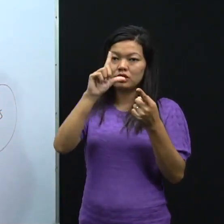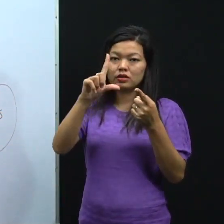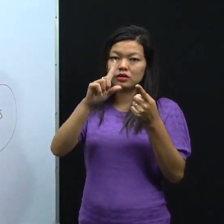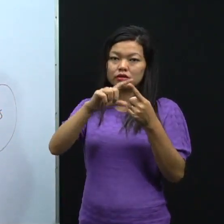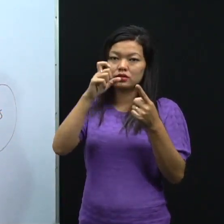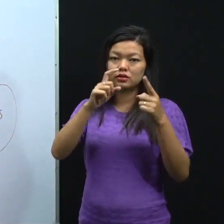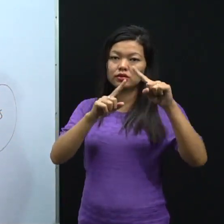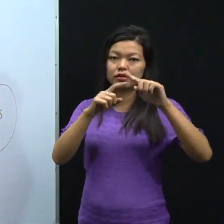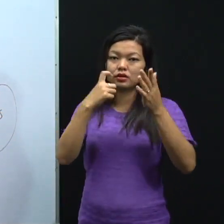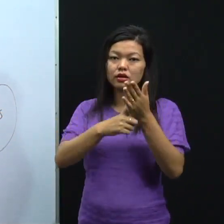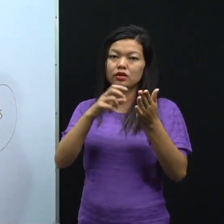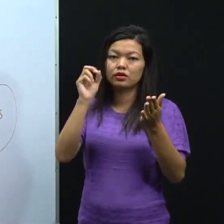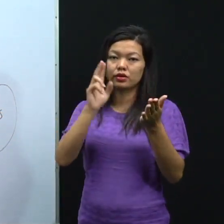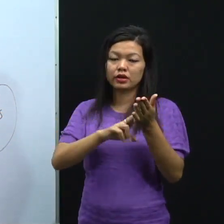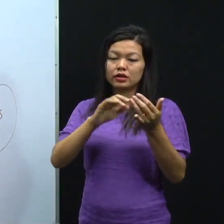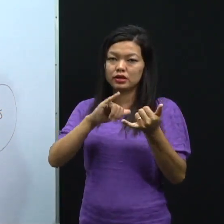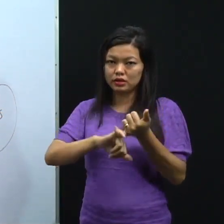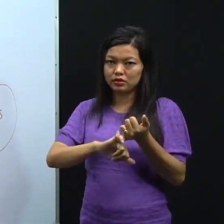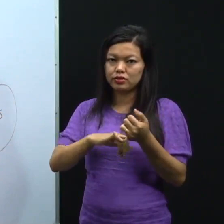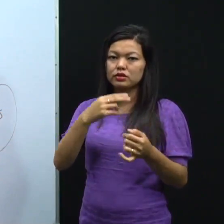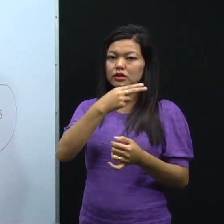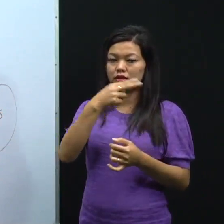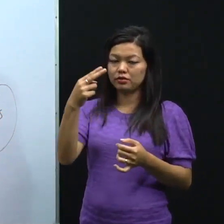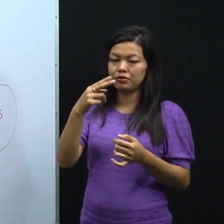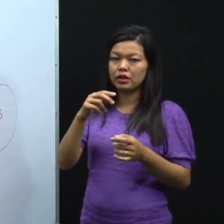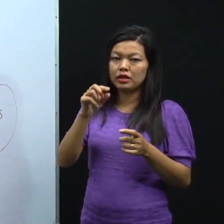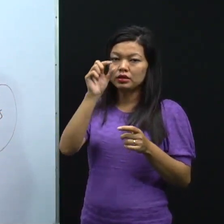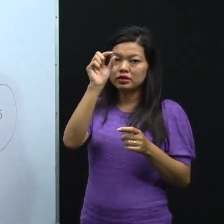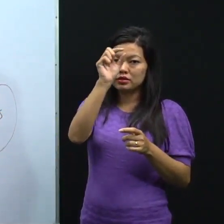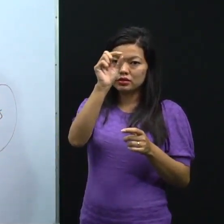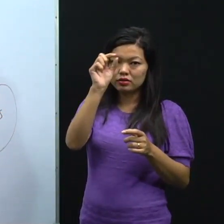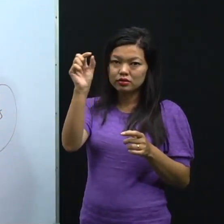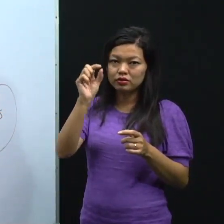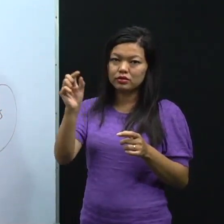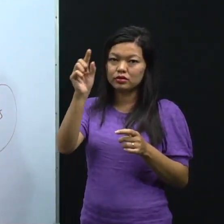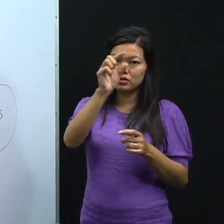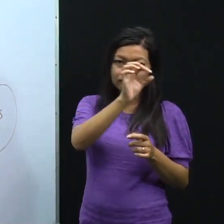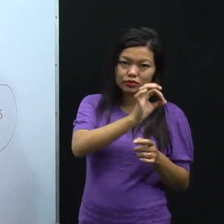then they will revolve, okay?